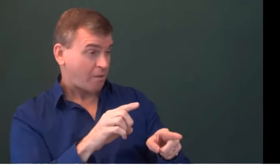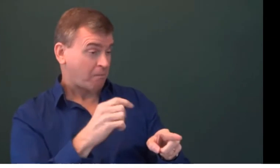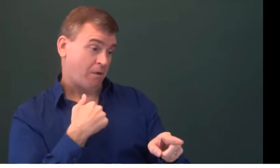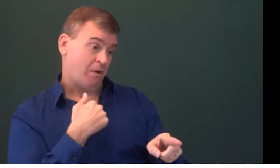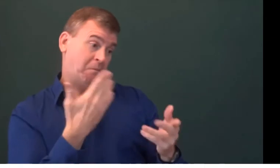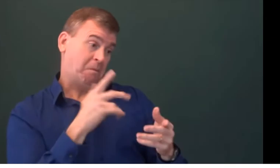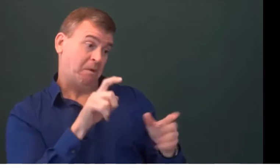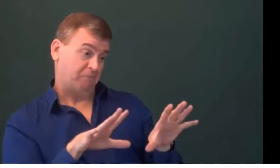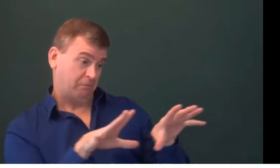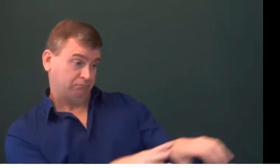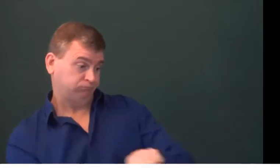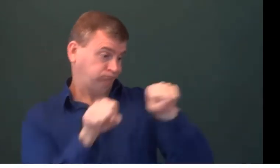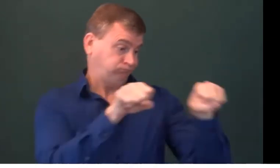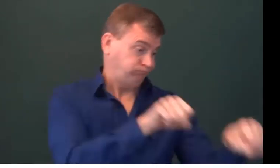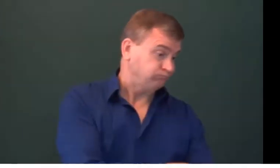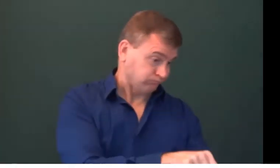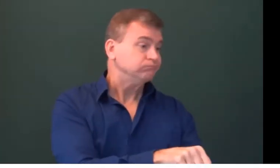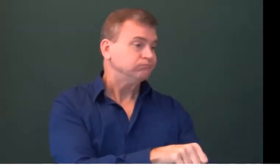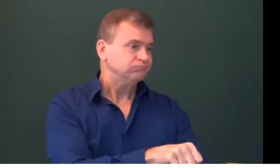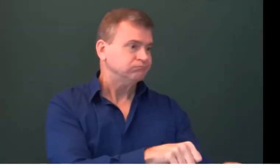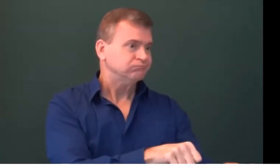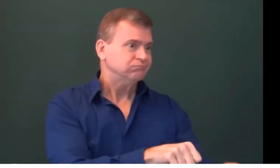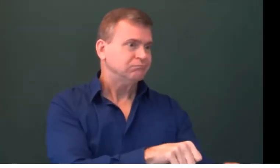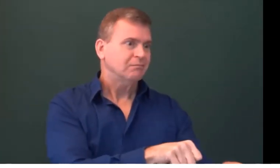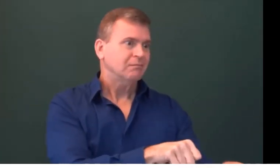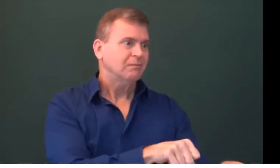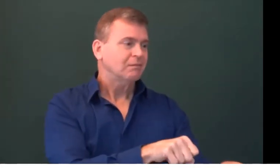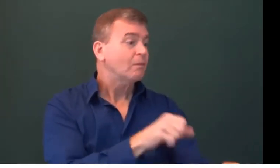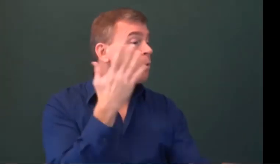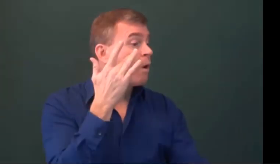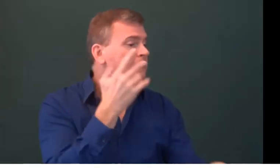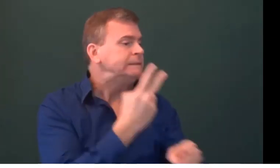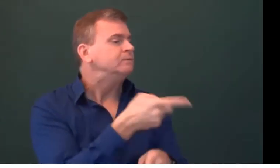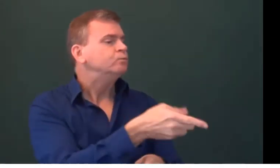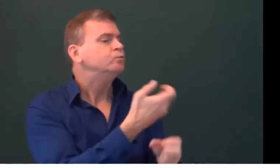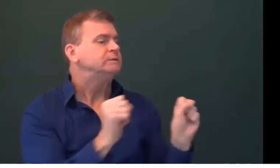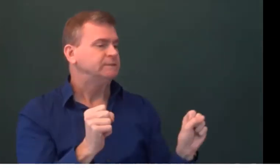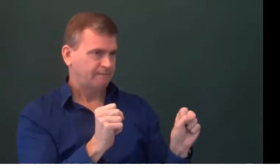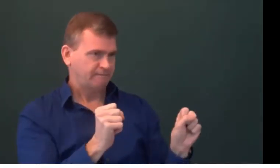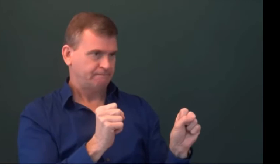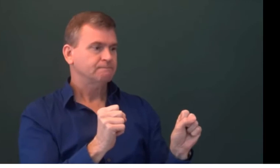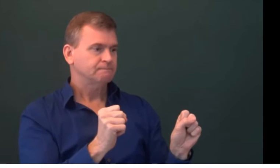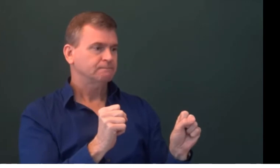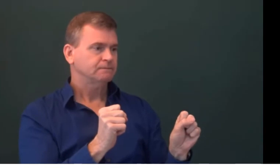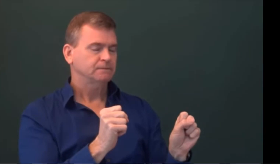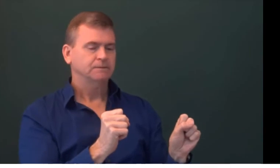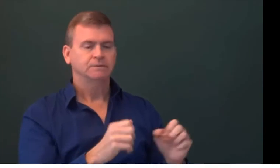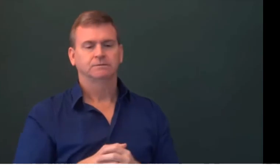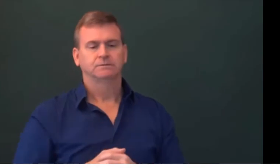The cop warns the interpreter that if an emergency was to happen, he would have to tackle her to ensure her